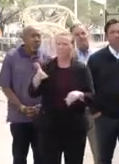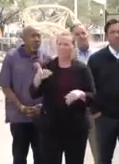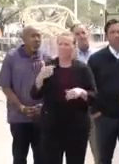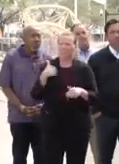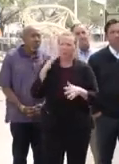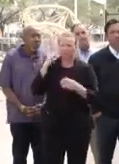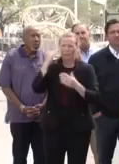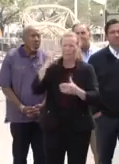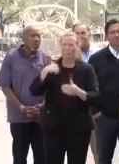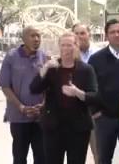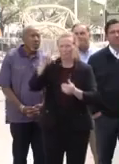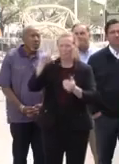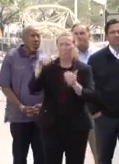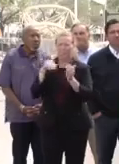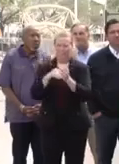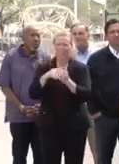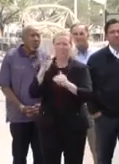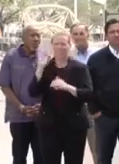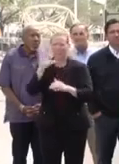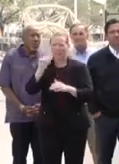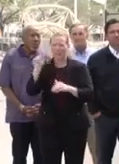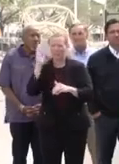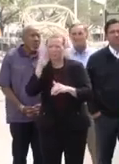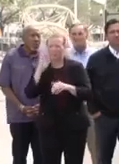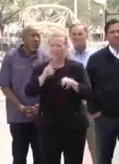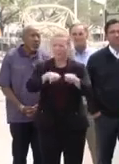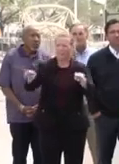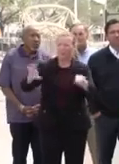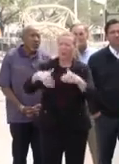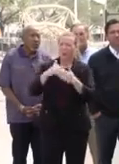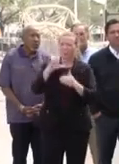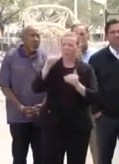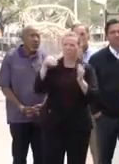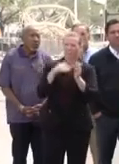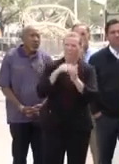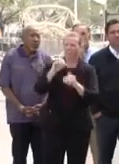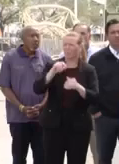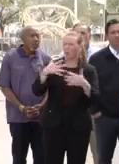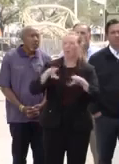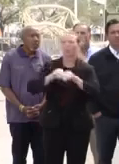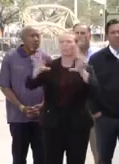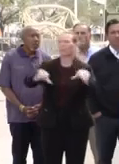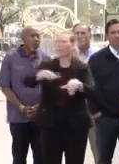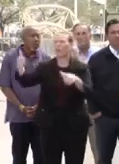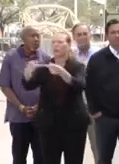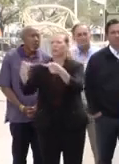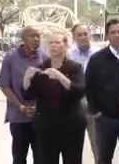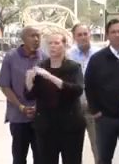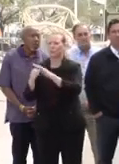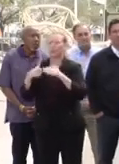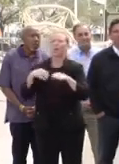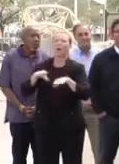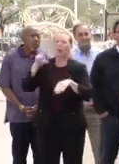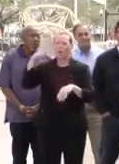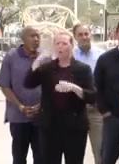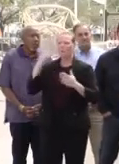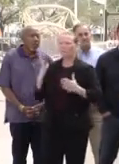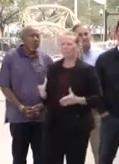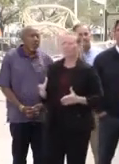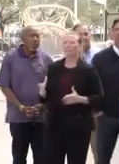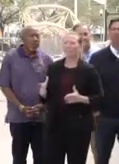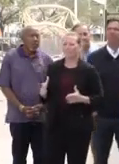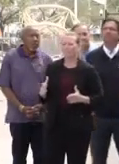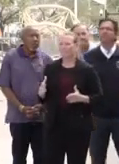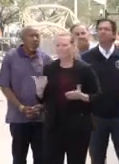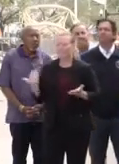20,000 cots. All 20,000 of our cots went to all of those shelters that we opened. The governor came up again and supported us on